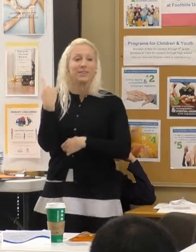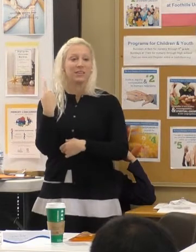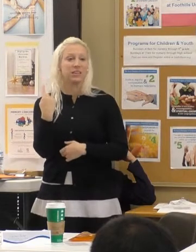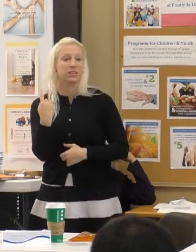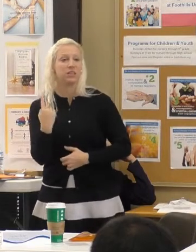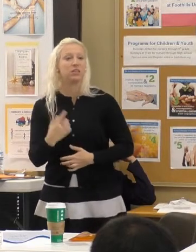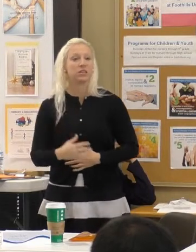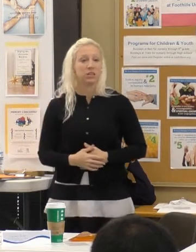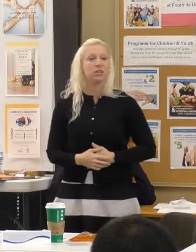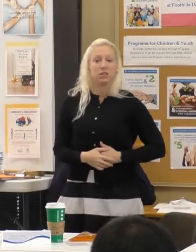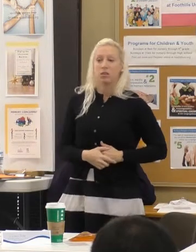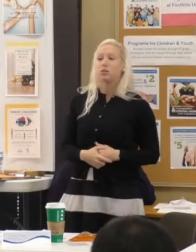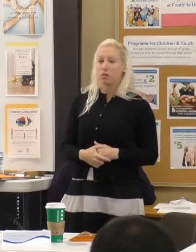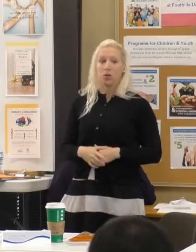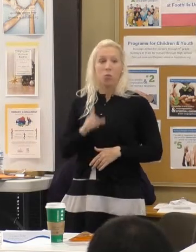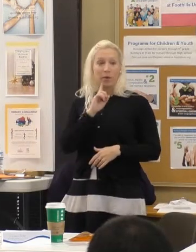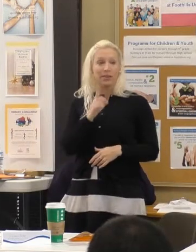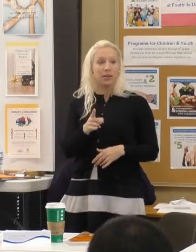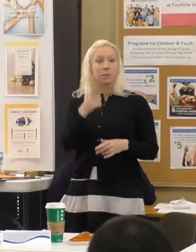a liability risk.